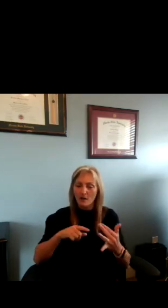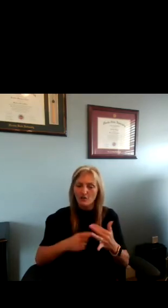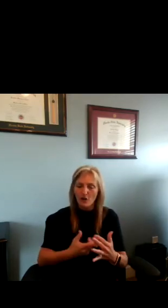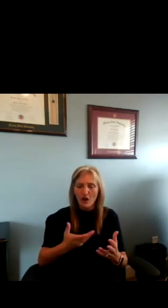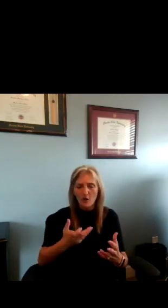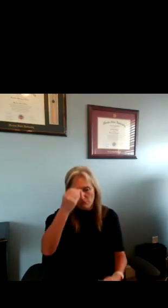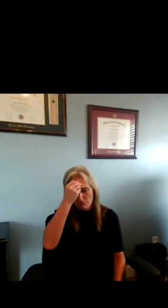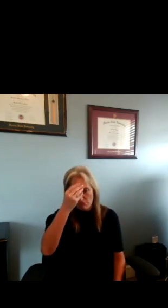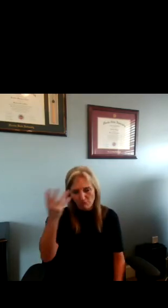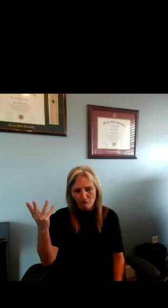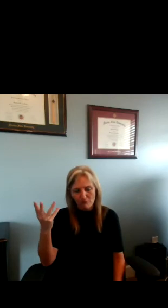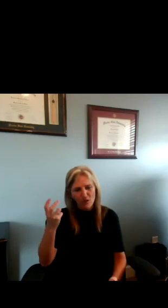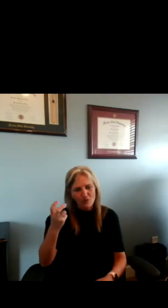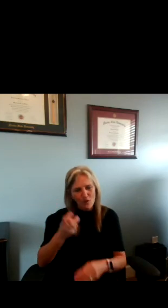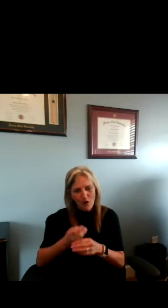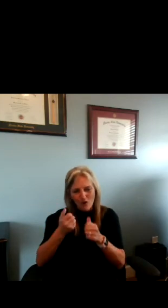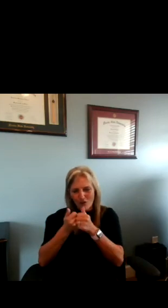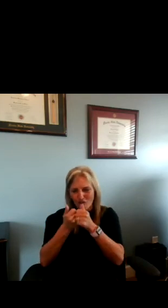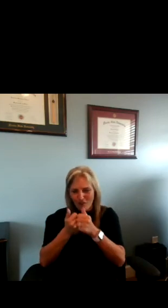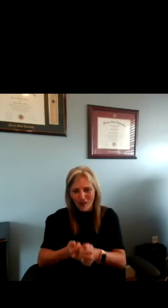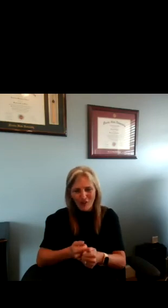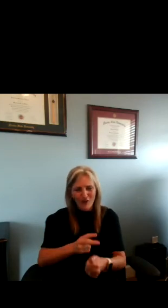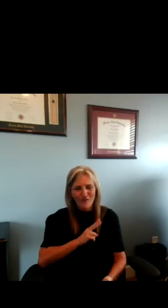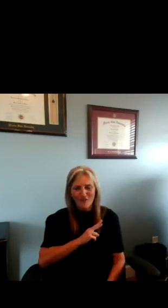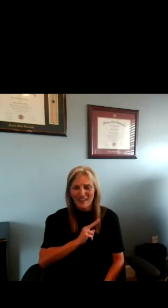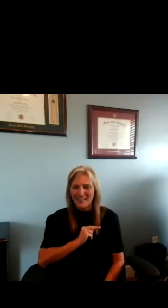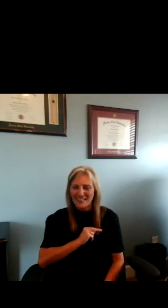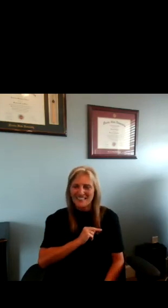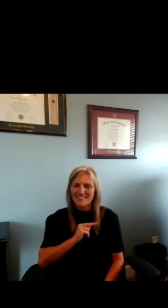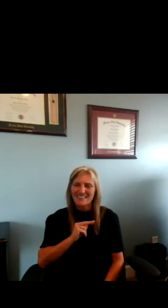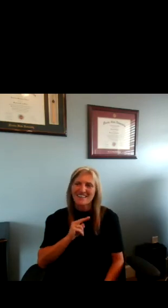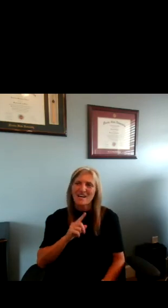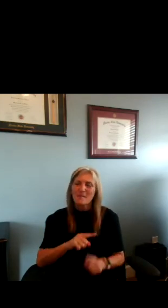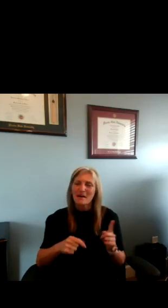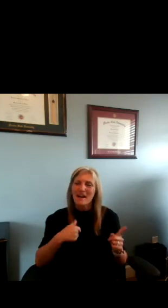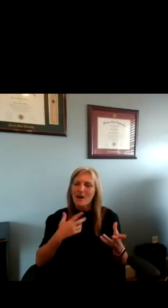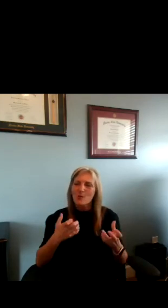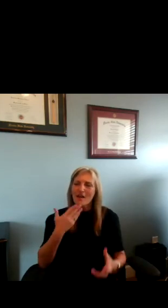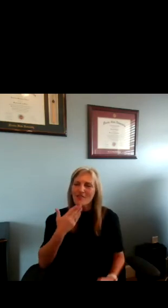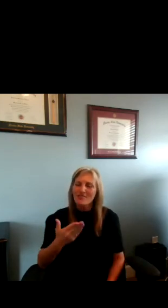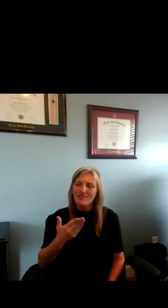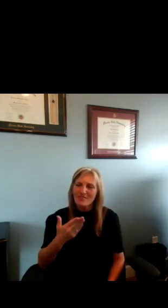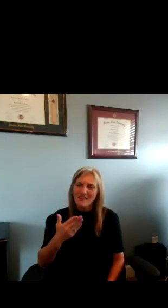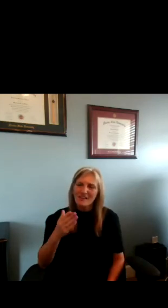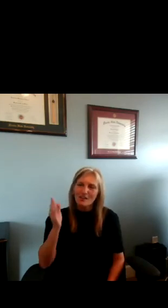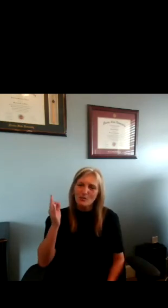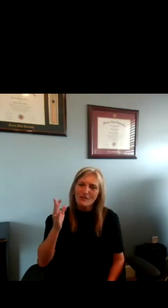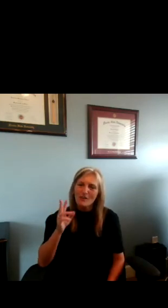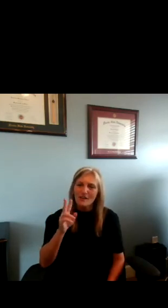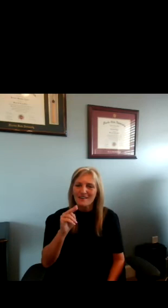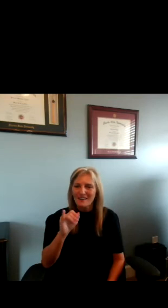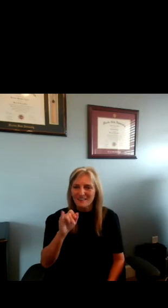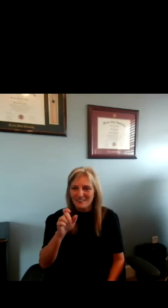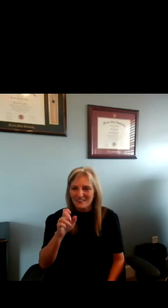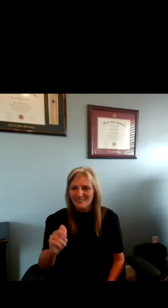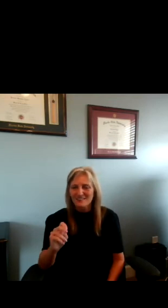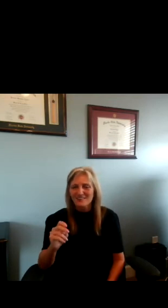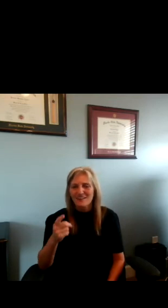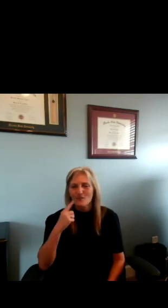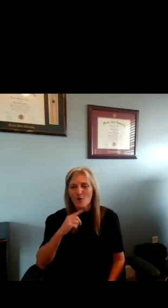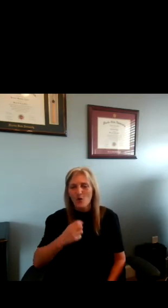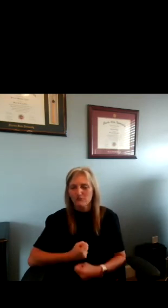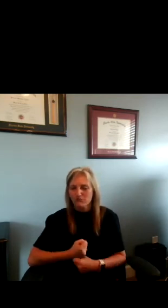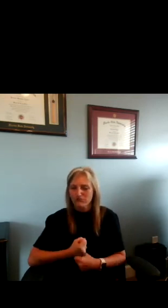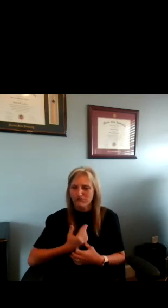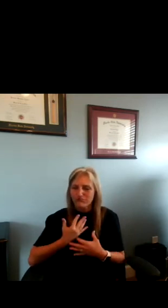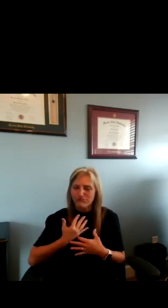tough spot to follow Amy Fettig and Vivian Nixon. But I want to thank Reverend Nixon for such an inspiring, I